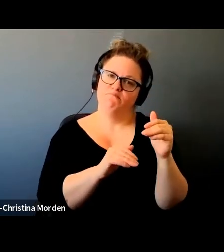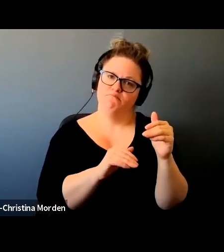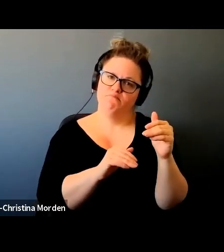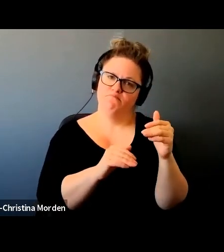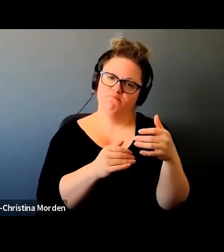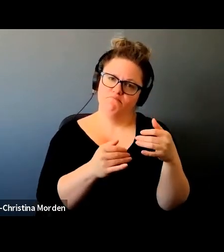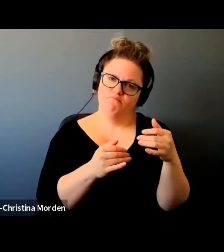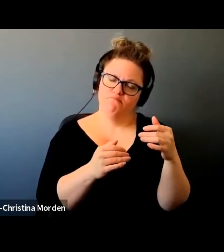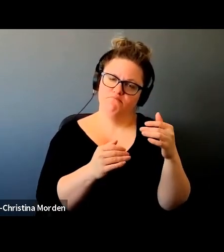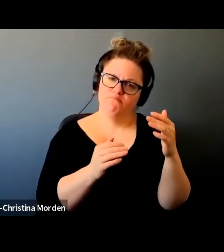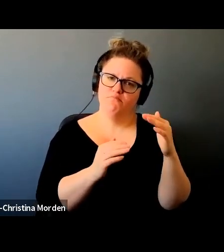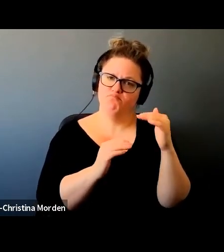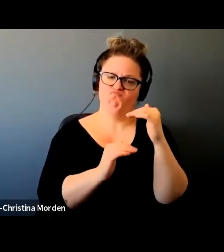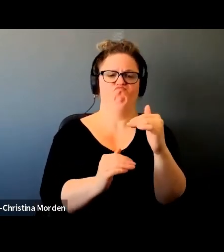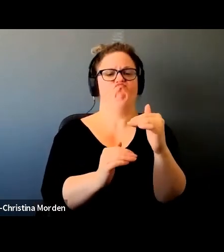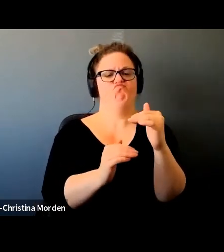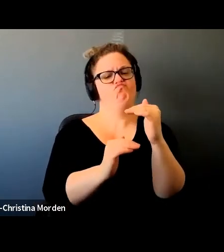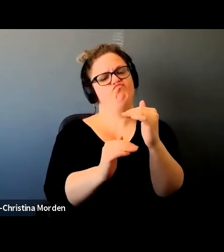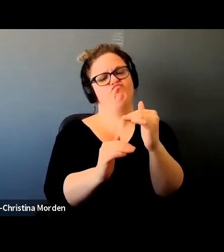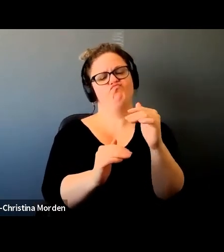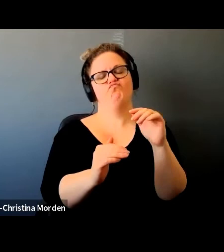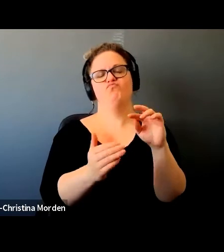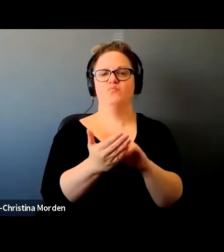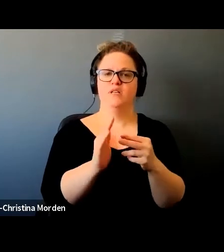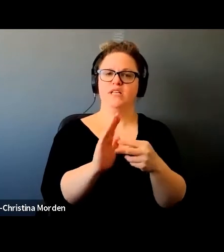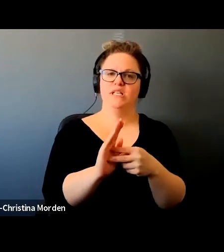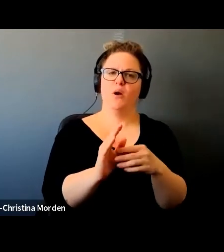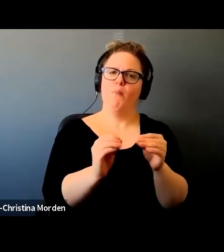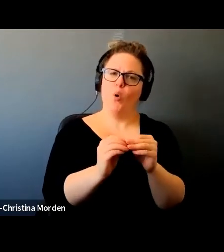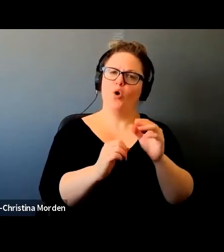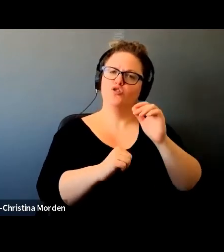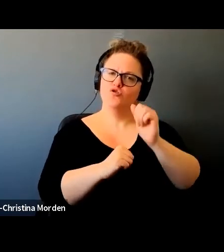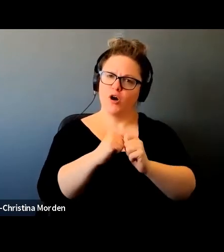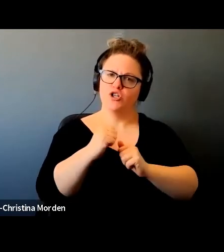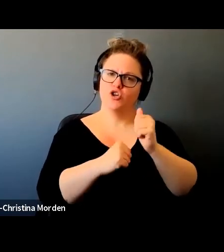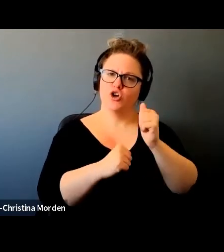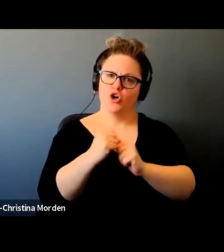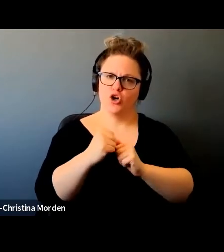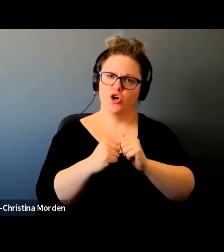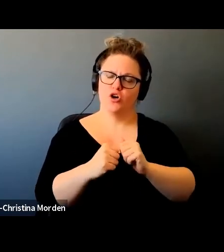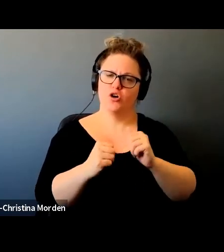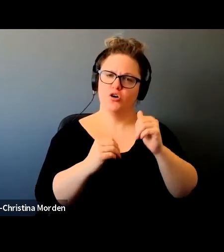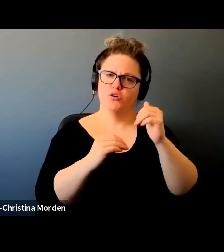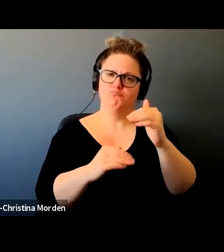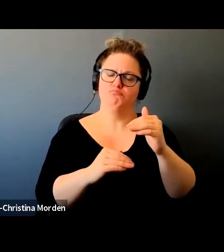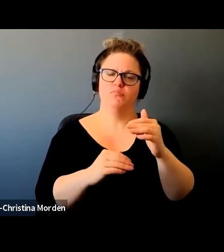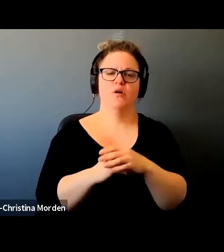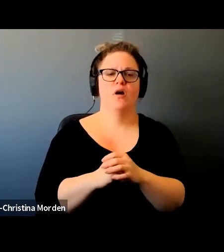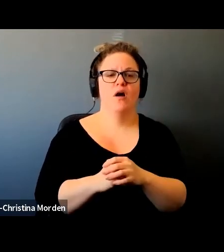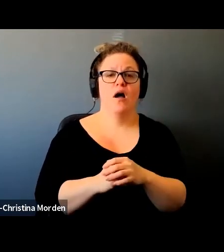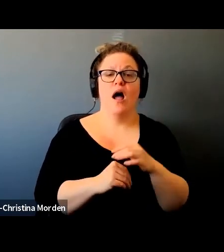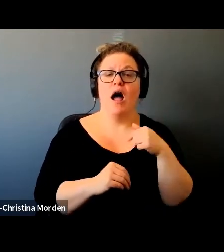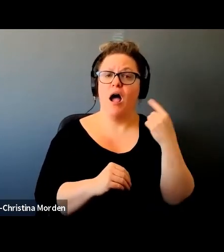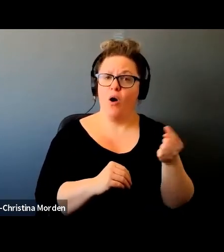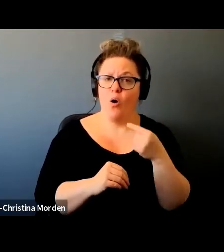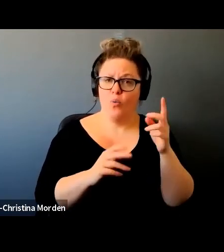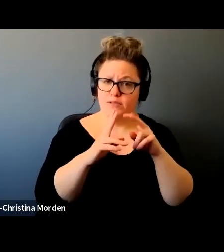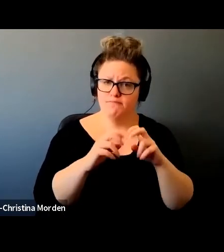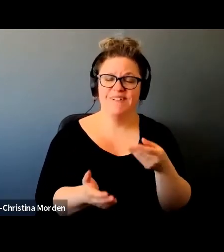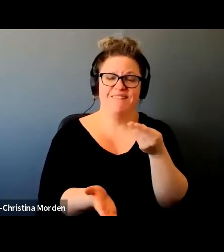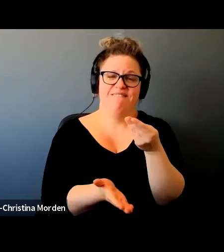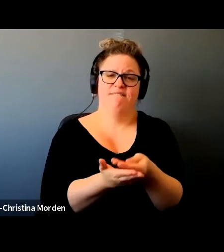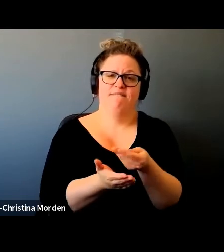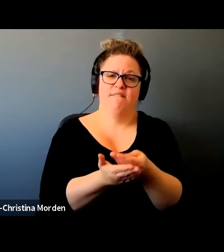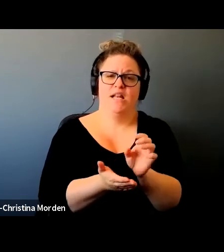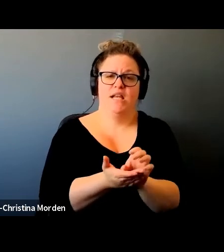And these limits allow me a structure that I can operate in it. And the first one is always funding. How are you going to fund your